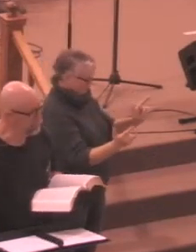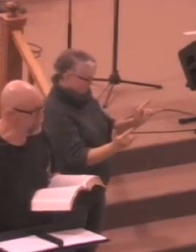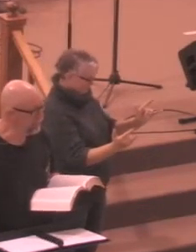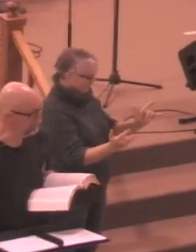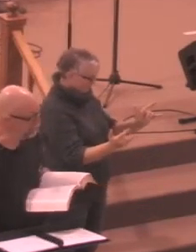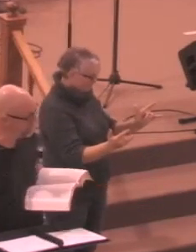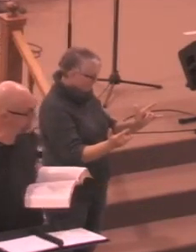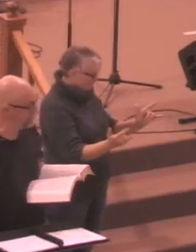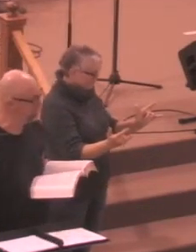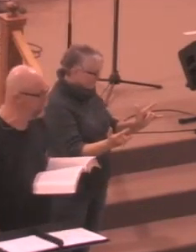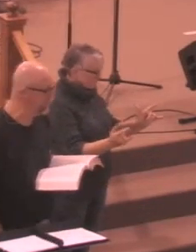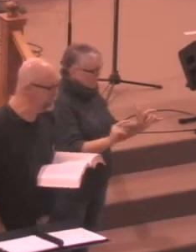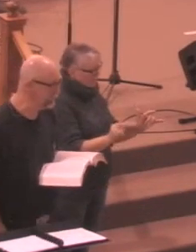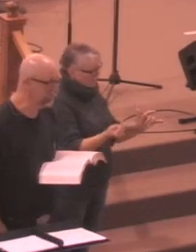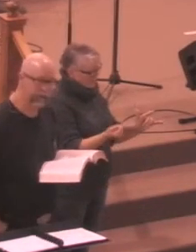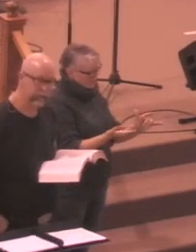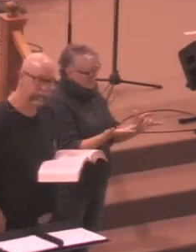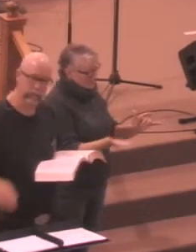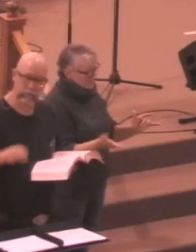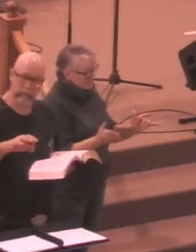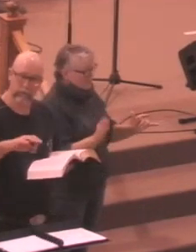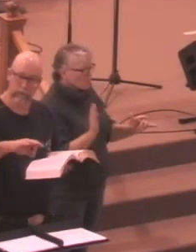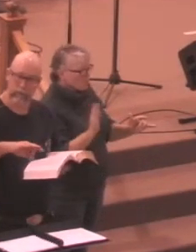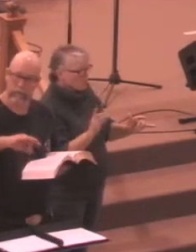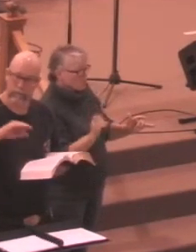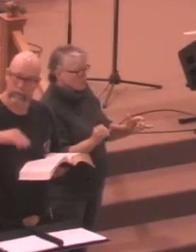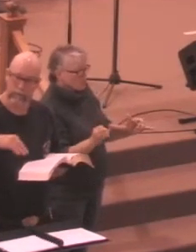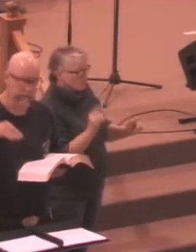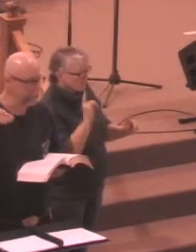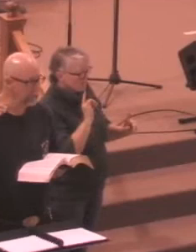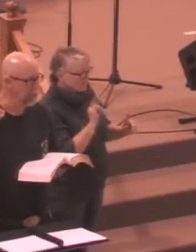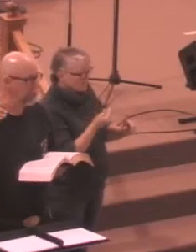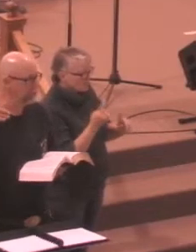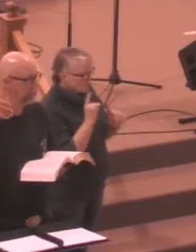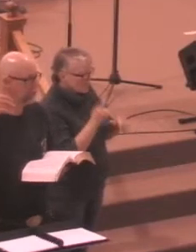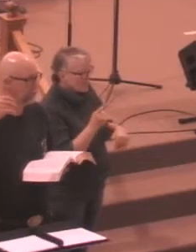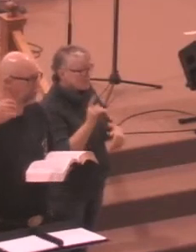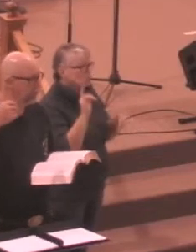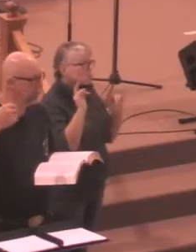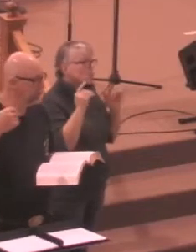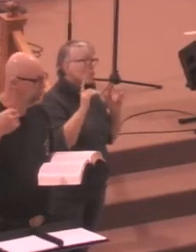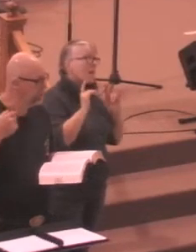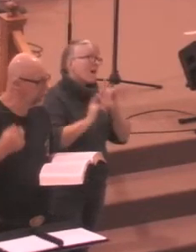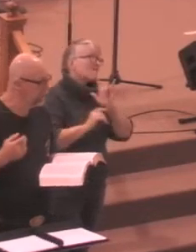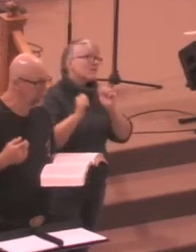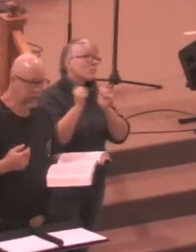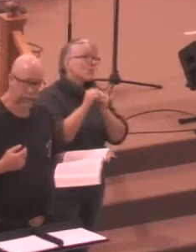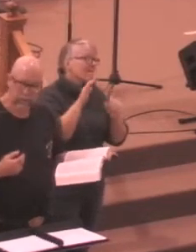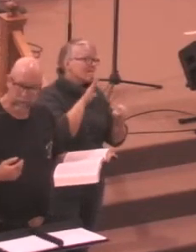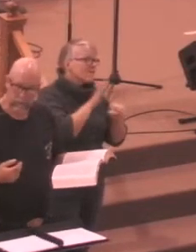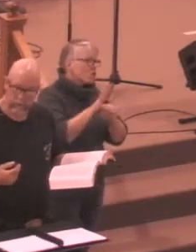The first thing, if we'll do it though, is command is what we're supposed to do is what? Is to love God with all our...